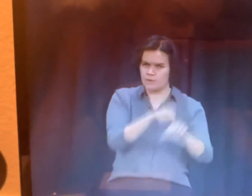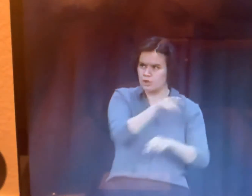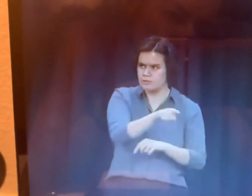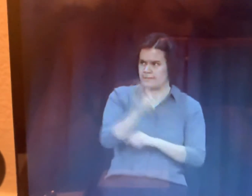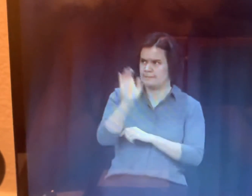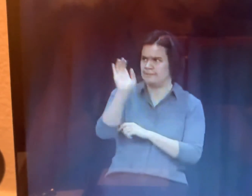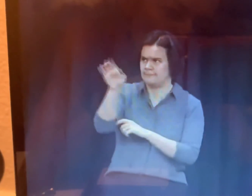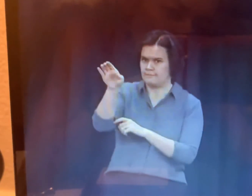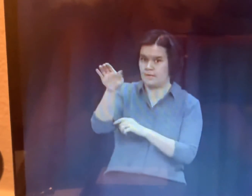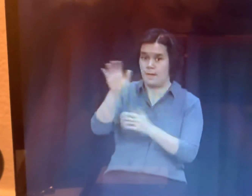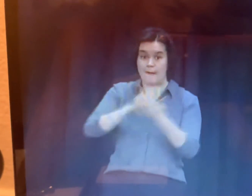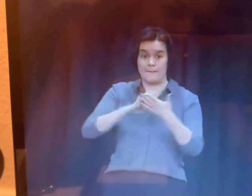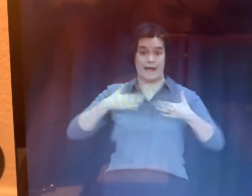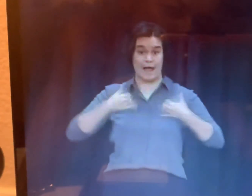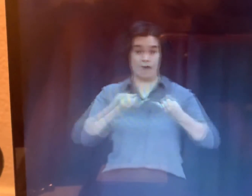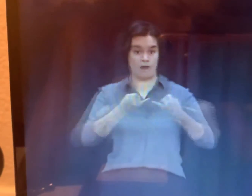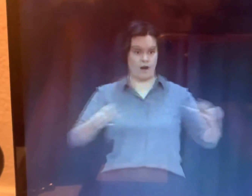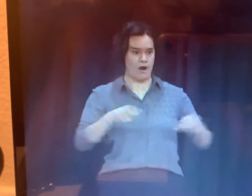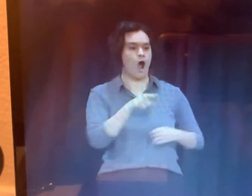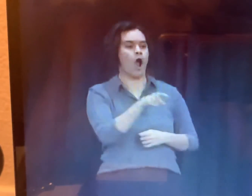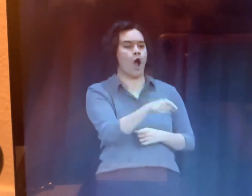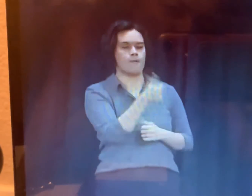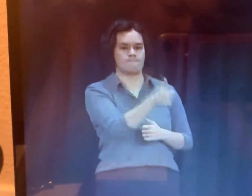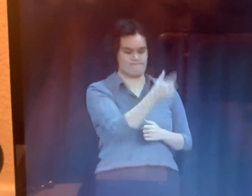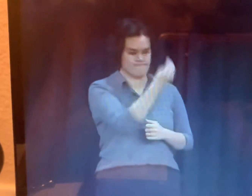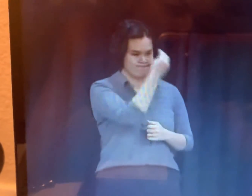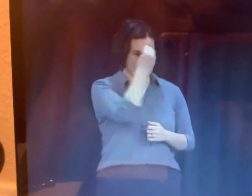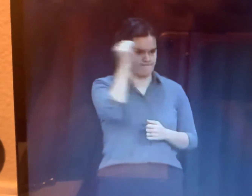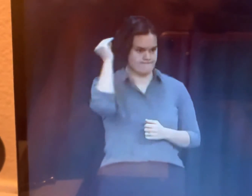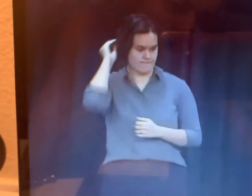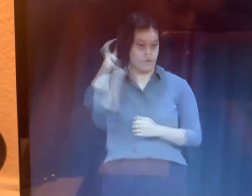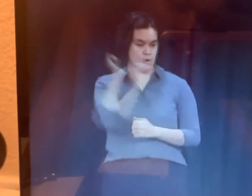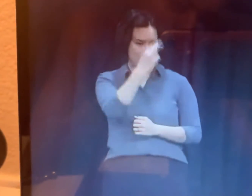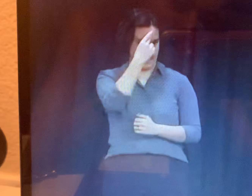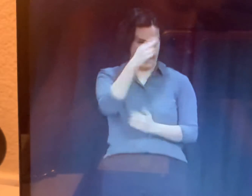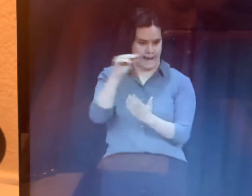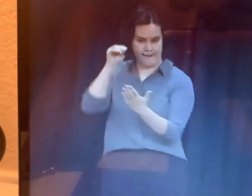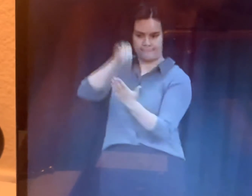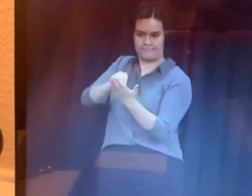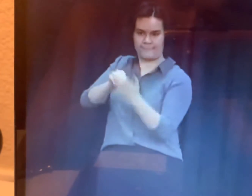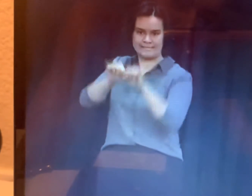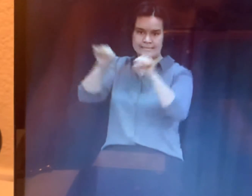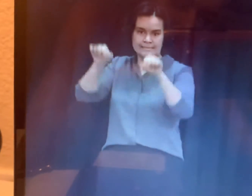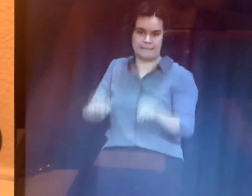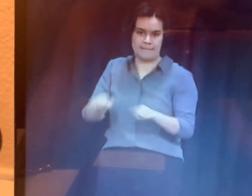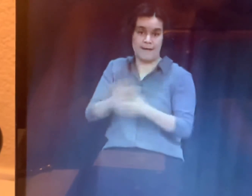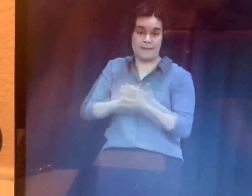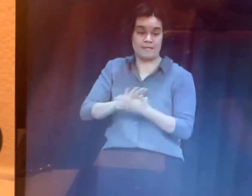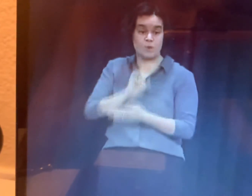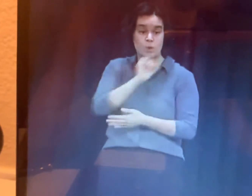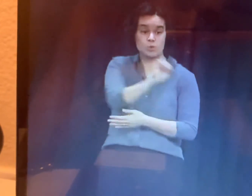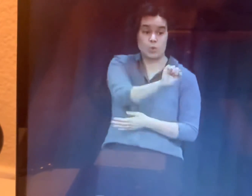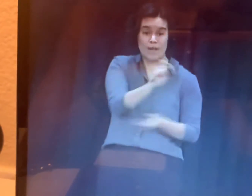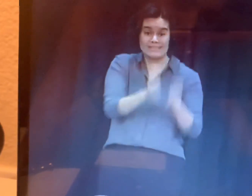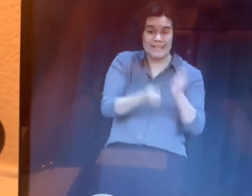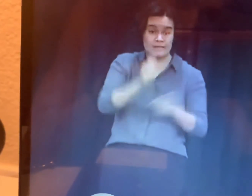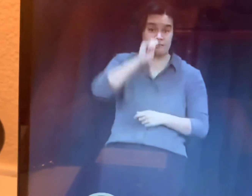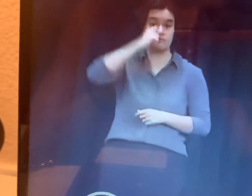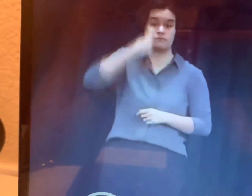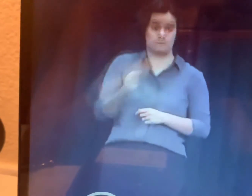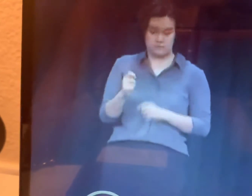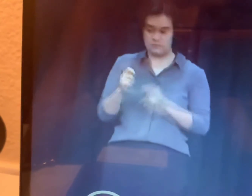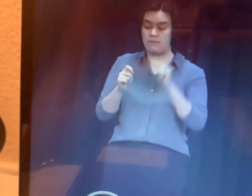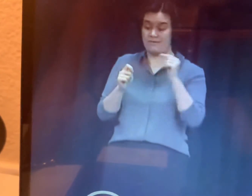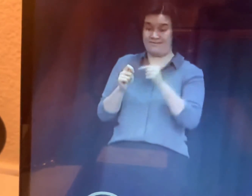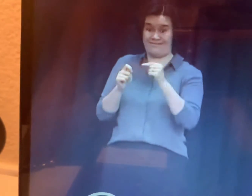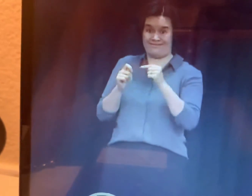track your swab more quickly through the laboratories. Now on contact tracing, an update on the numbers there. As of 10